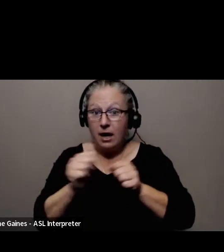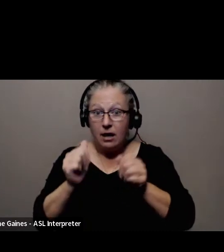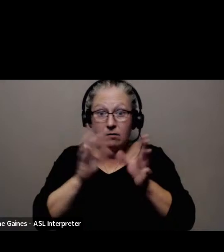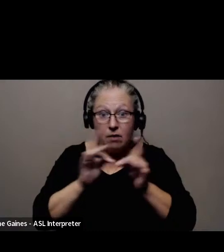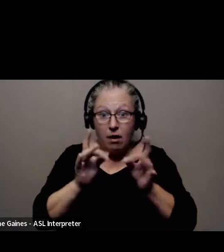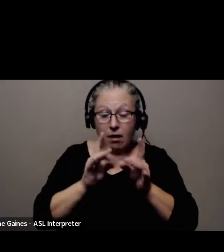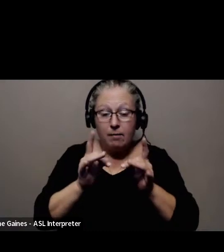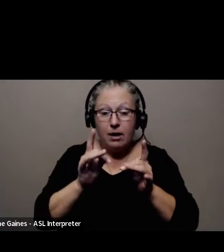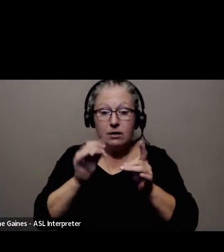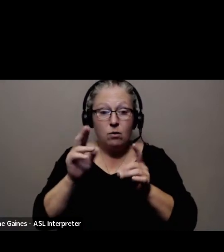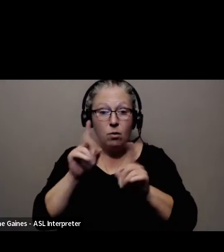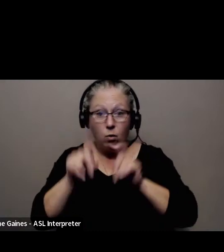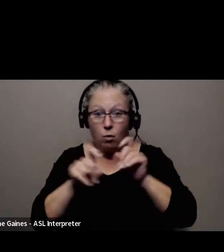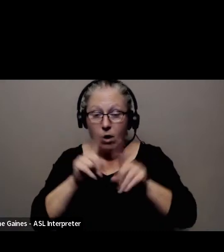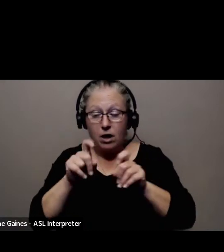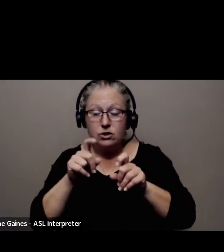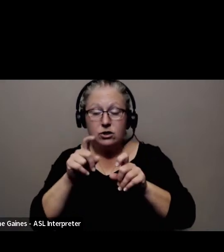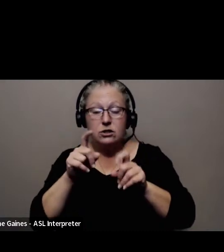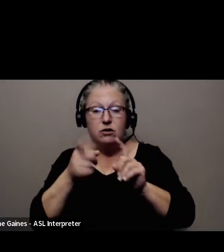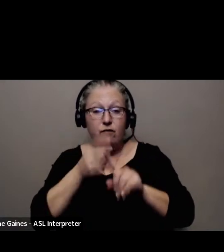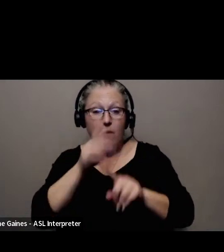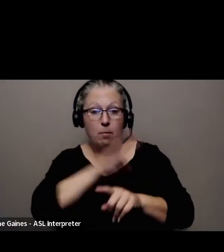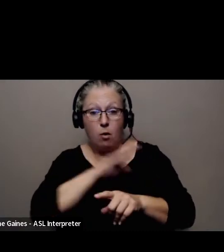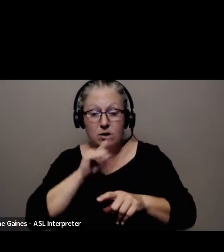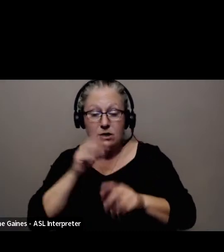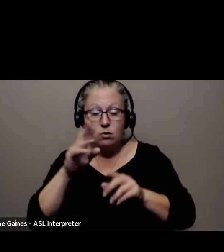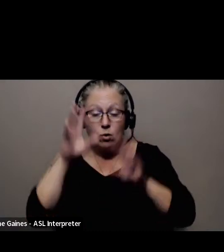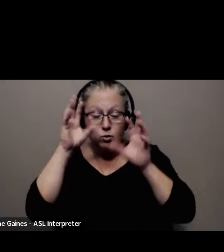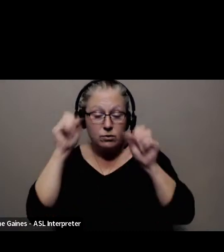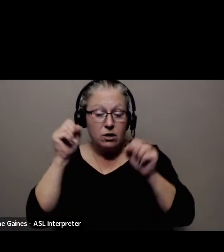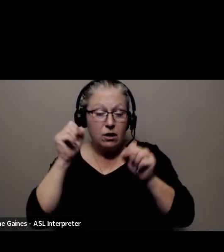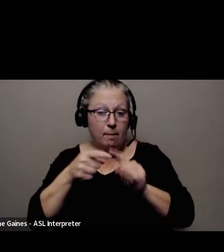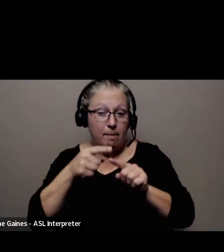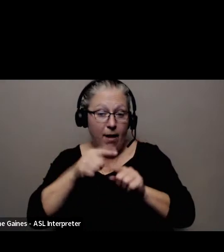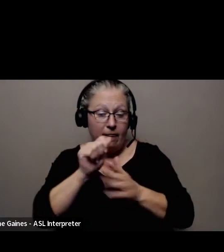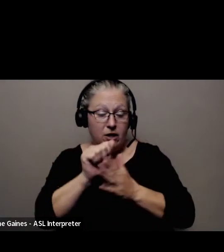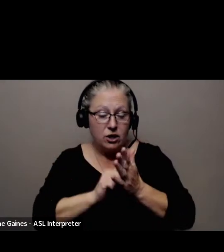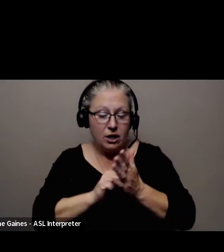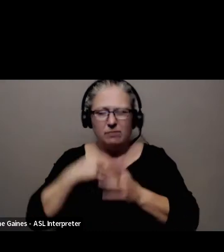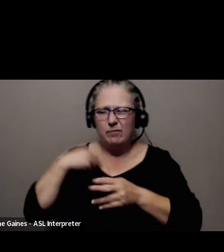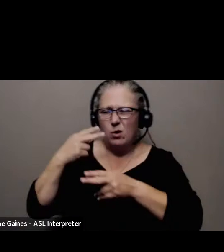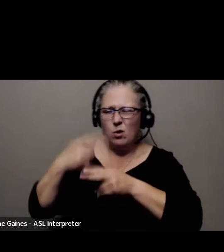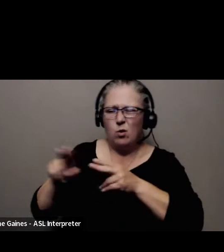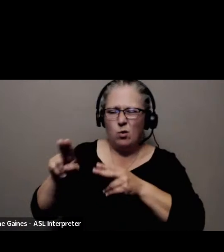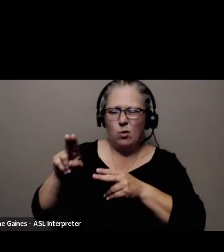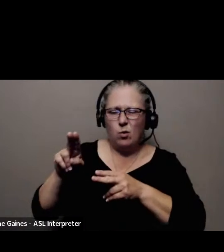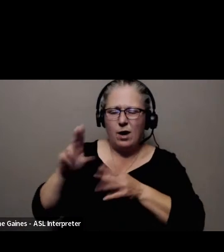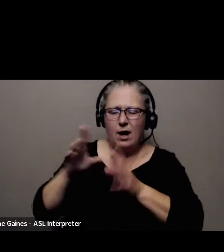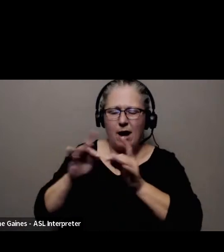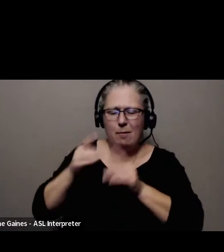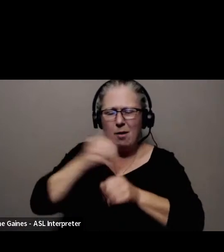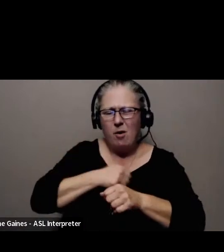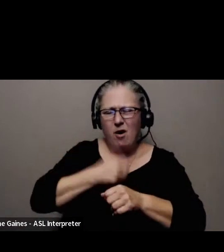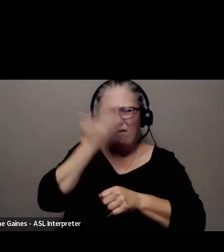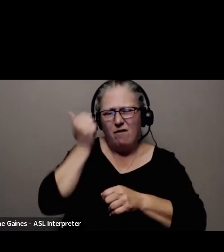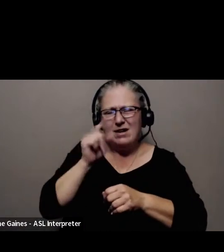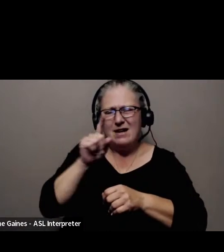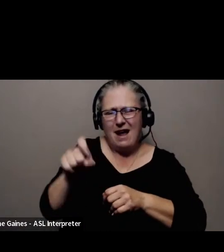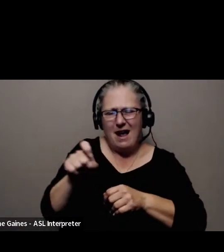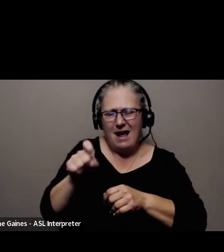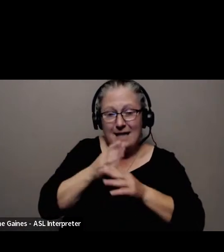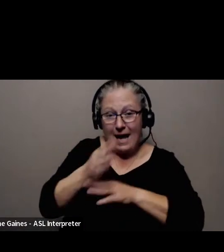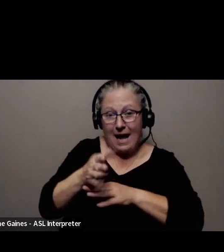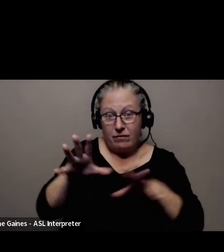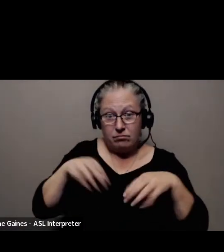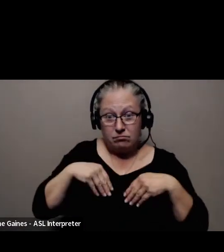or Superintendent with respect to the agenda? Yeah, I just have a quick comment. President Andrea Zuniga, I apologize. I forgot to ask if after we